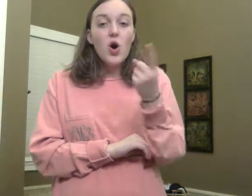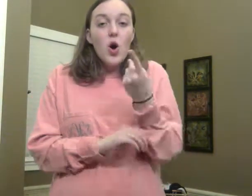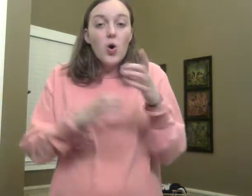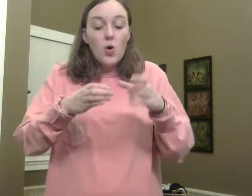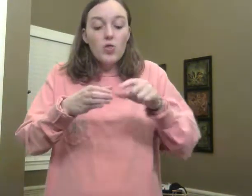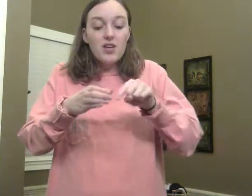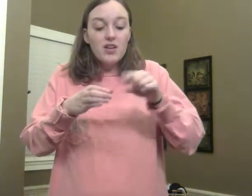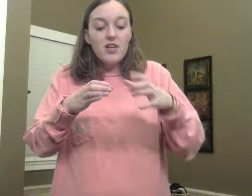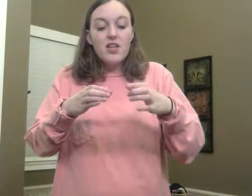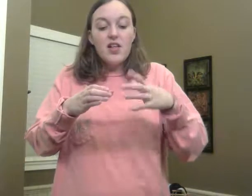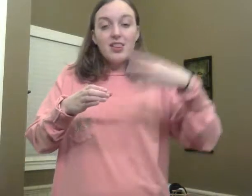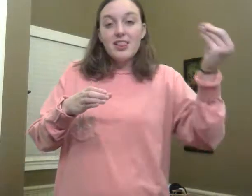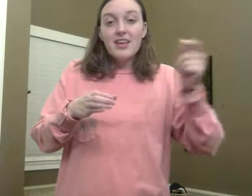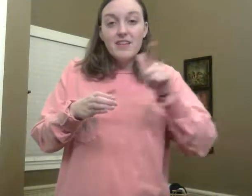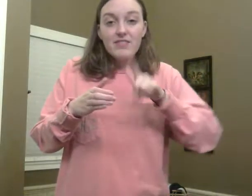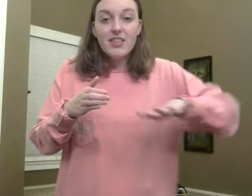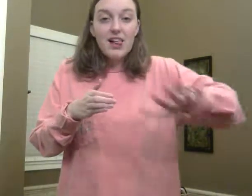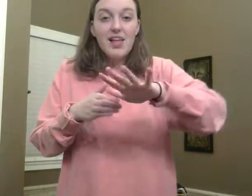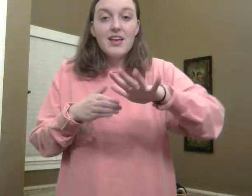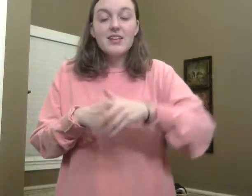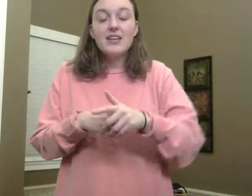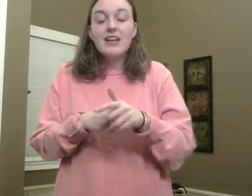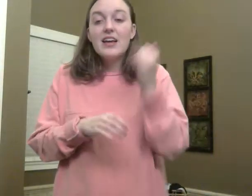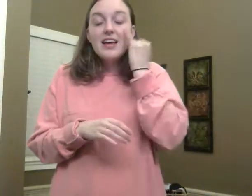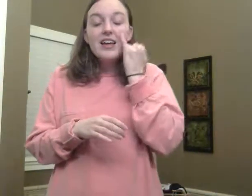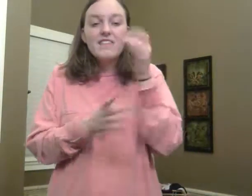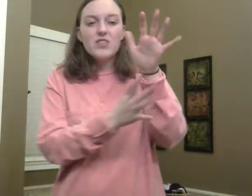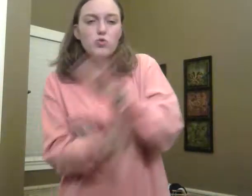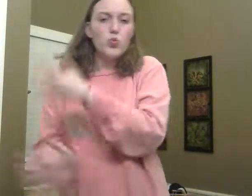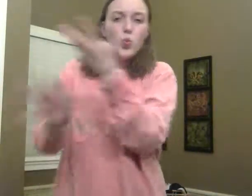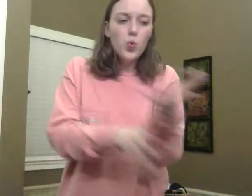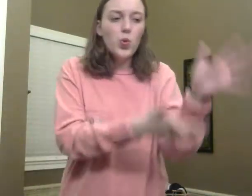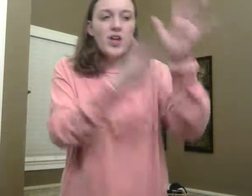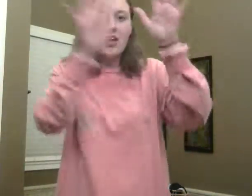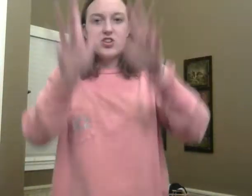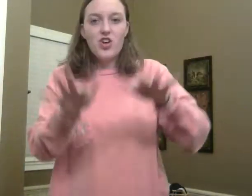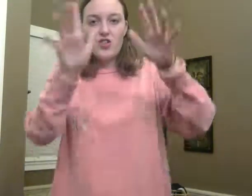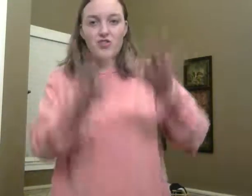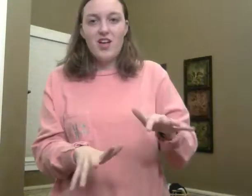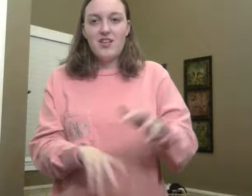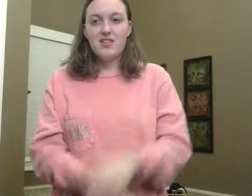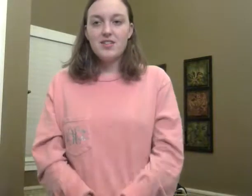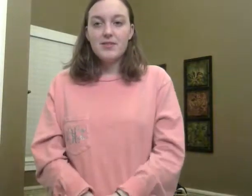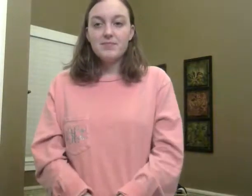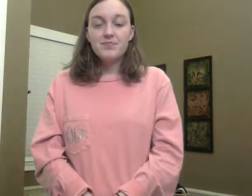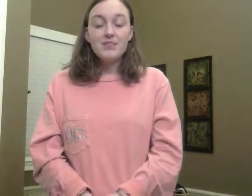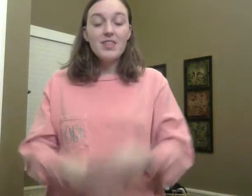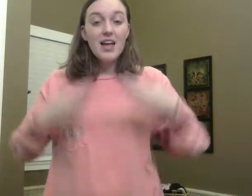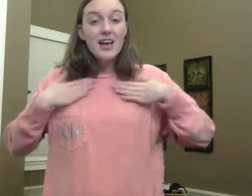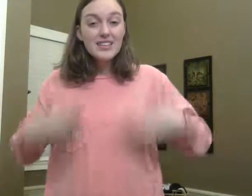The design of a water strider's body makes it easy for the insect to walk on the water. Its body is only